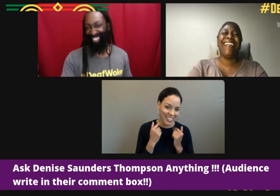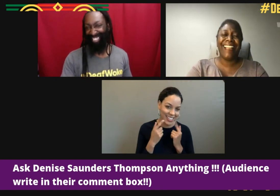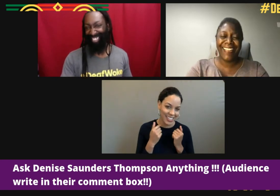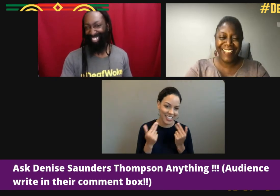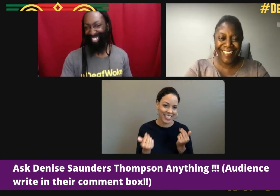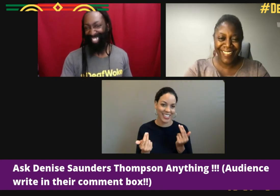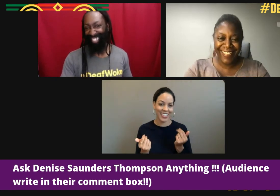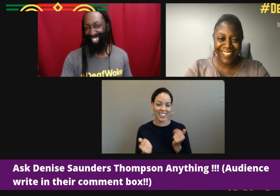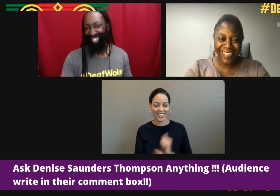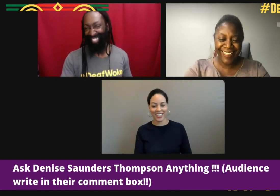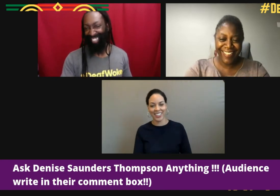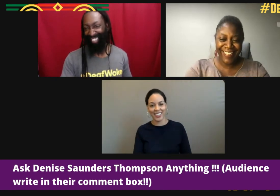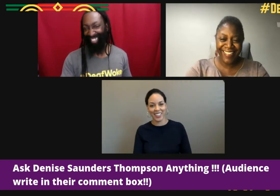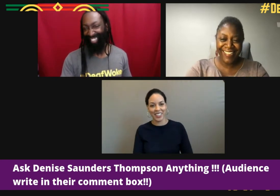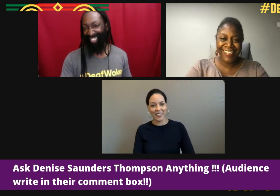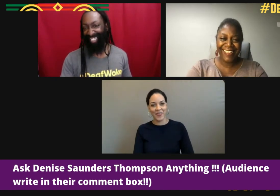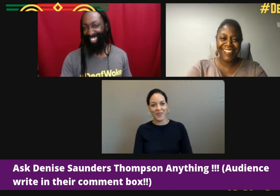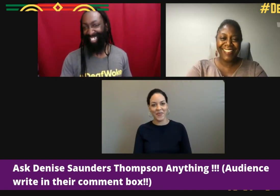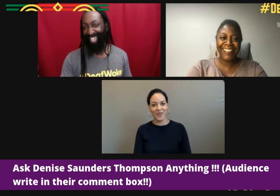Yeah. Oh.